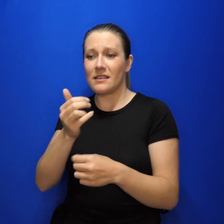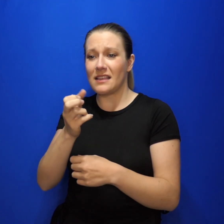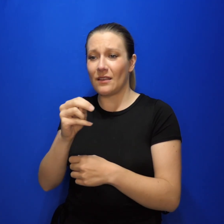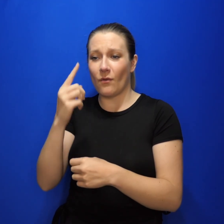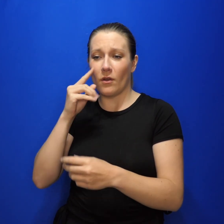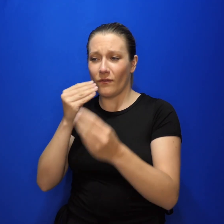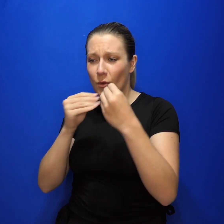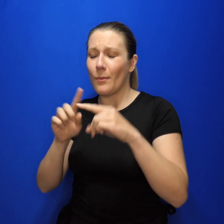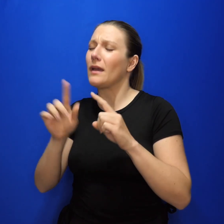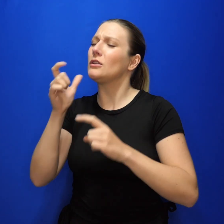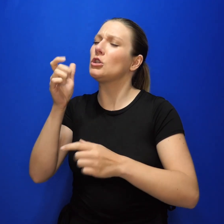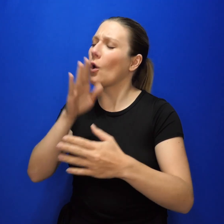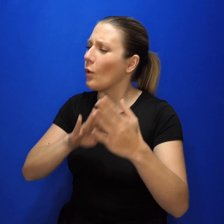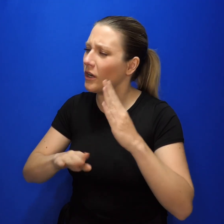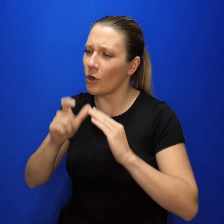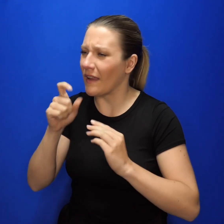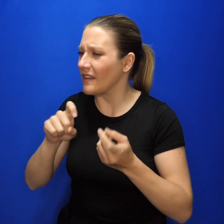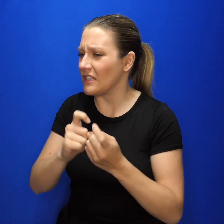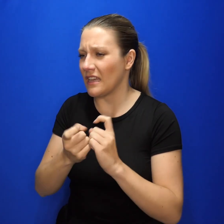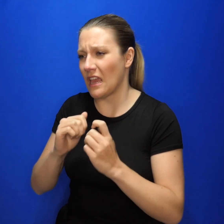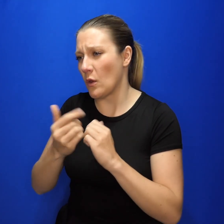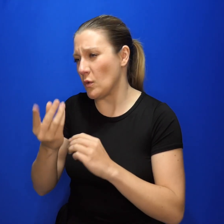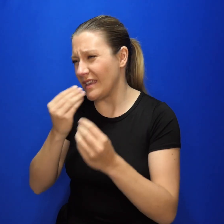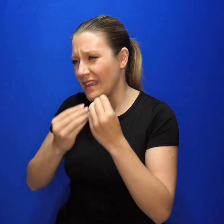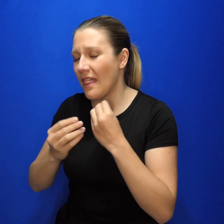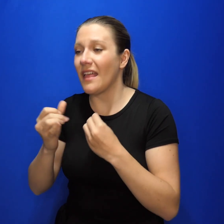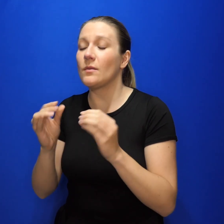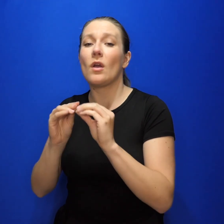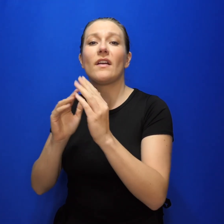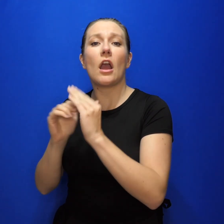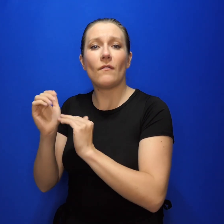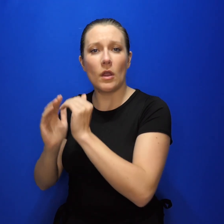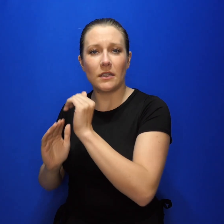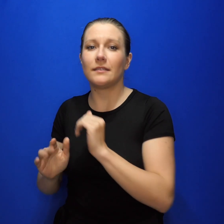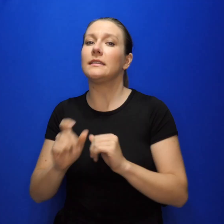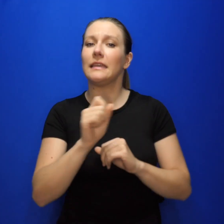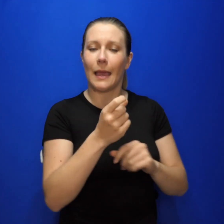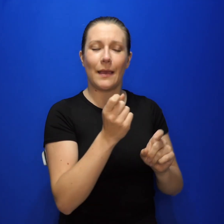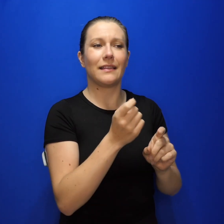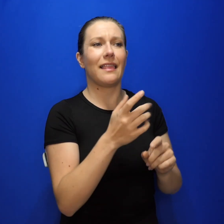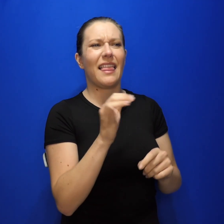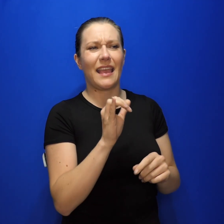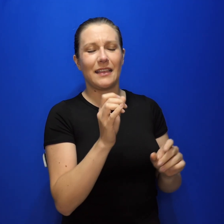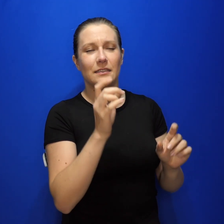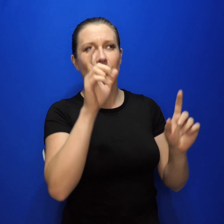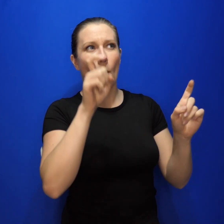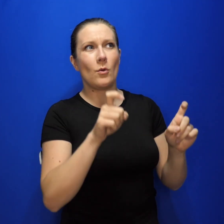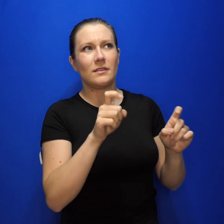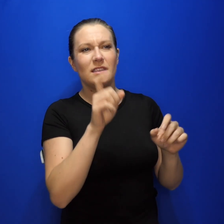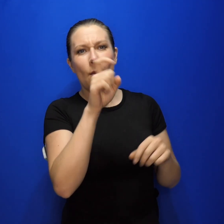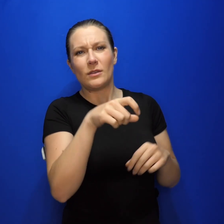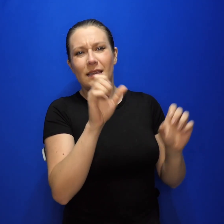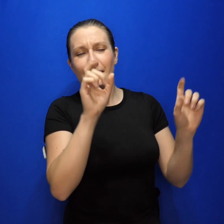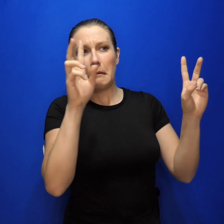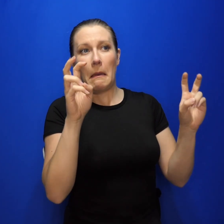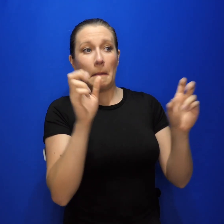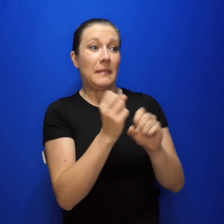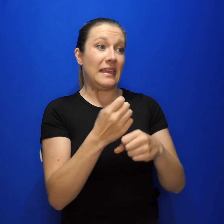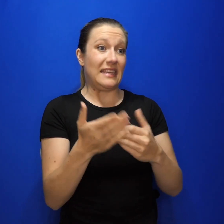worry, you don't have to change how you eat. Like, do you know what I mean? Like, that's more right. of a It makes comfort. it makes it easier, Yeah, right? it's a Like, comfort there's one statement. easy